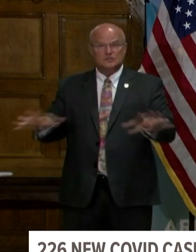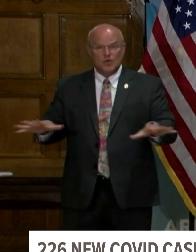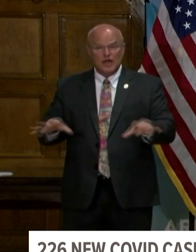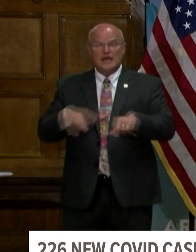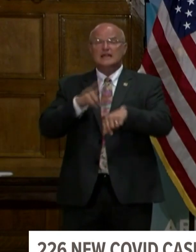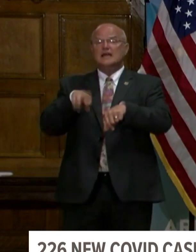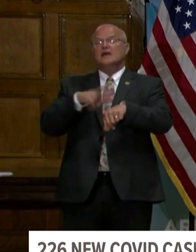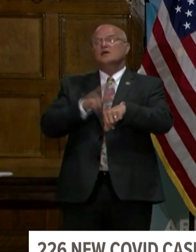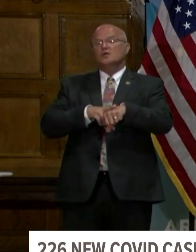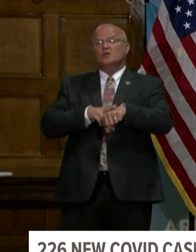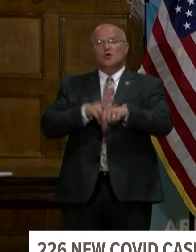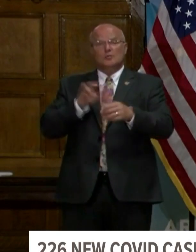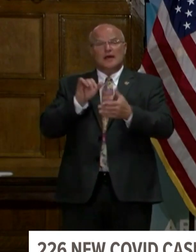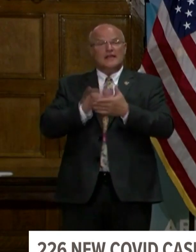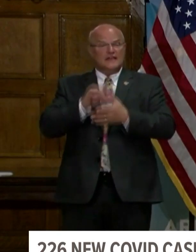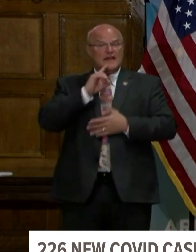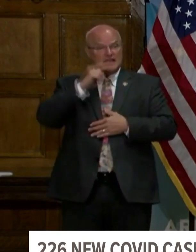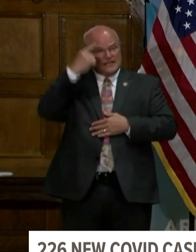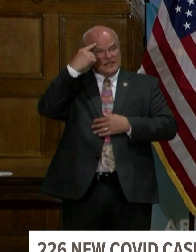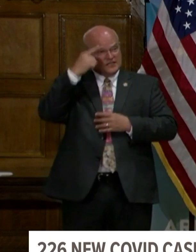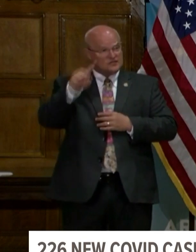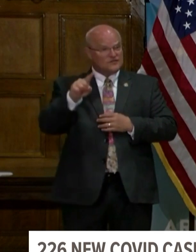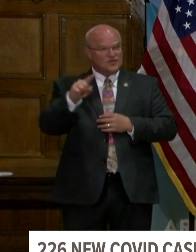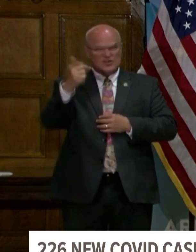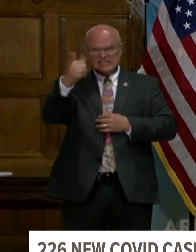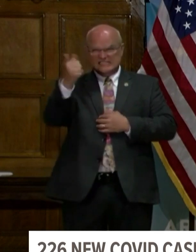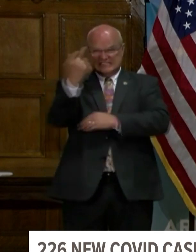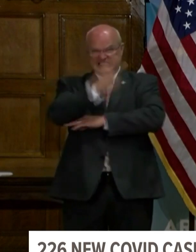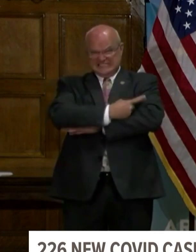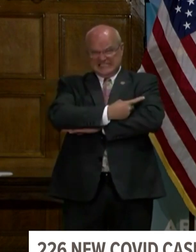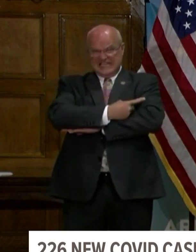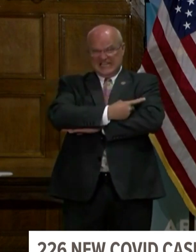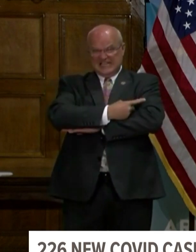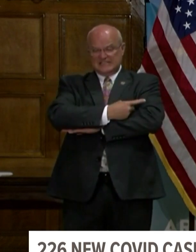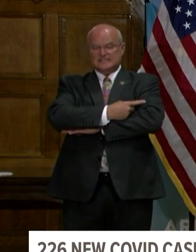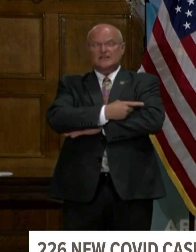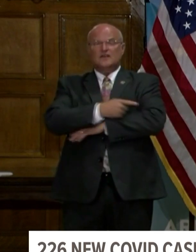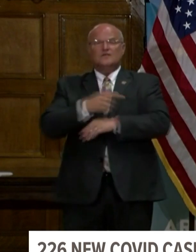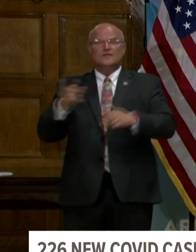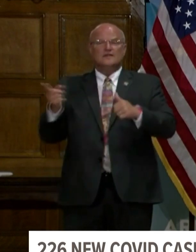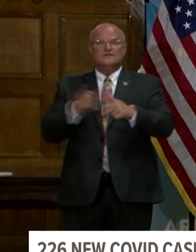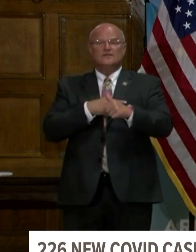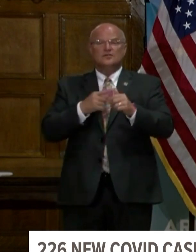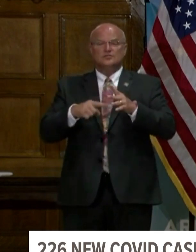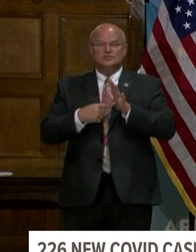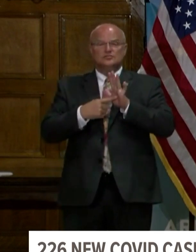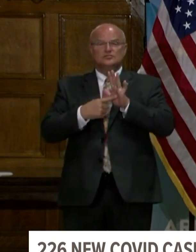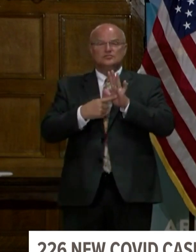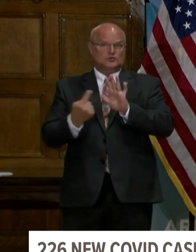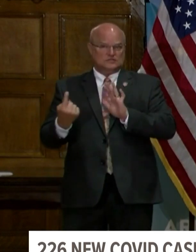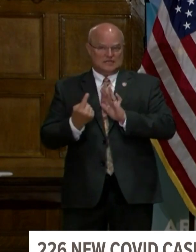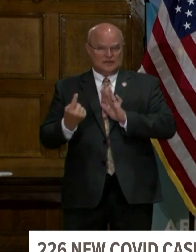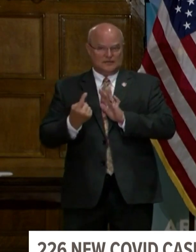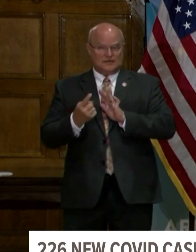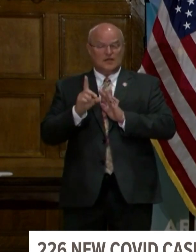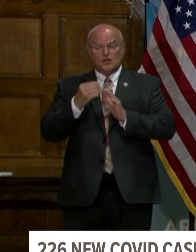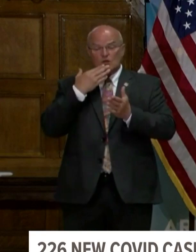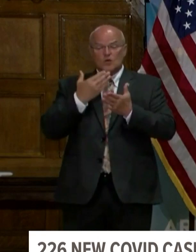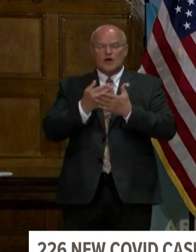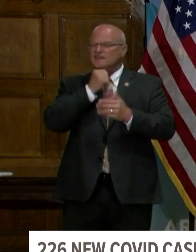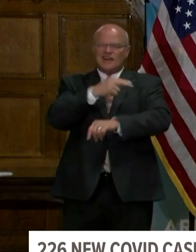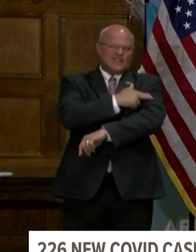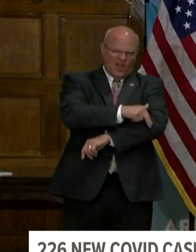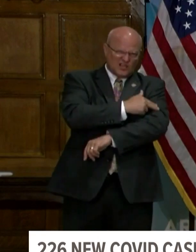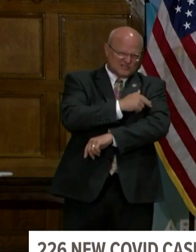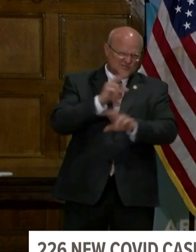And usually that is for 10 days after their onset of symptoms. Assuming they do well, they're not in